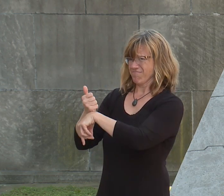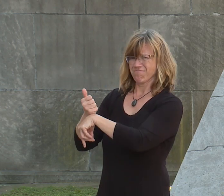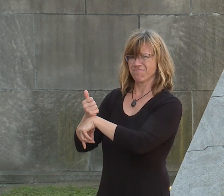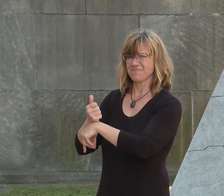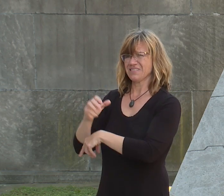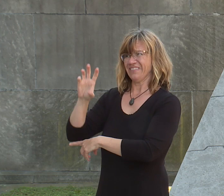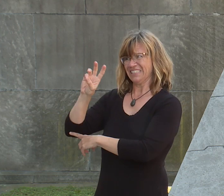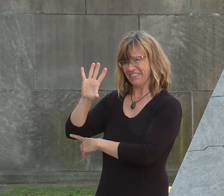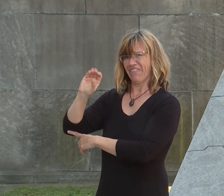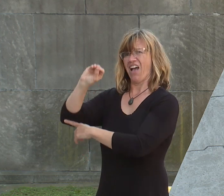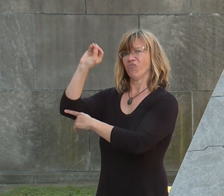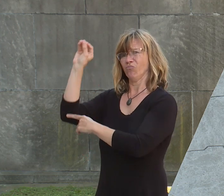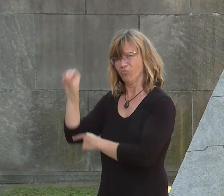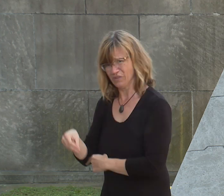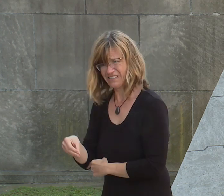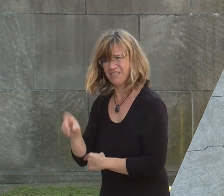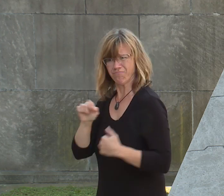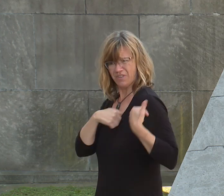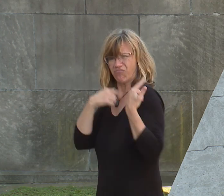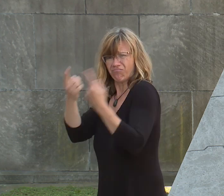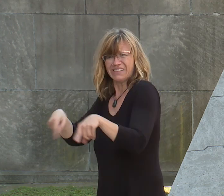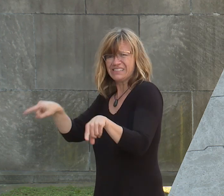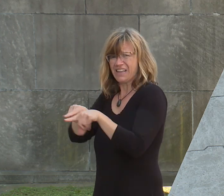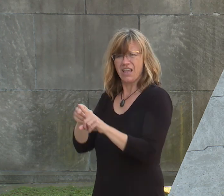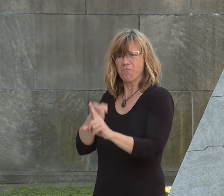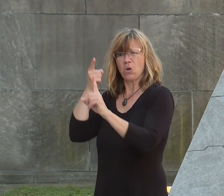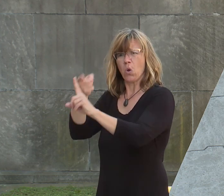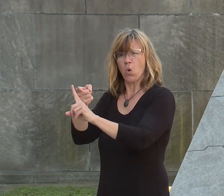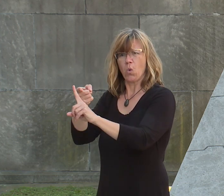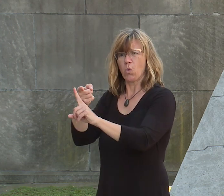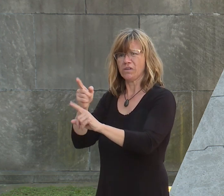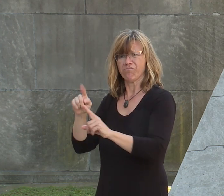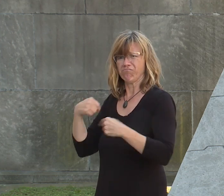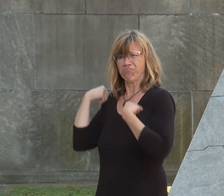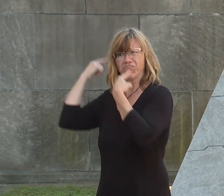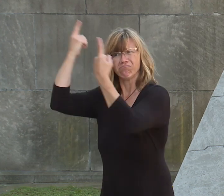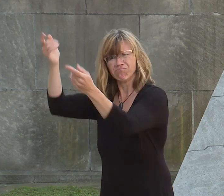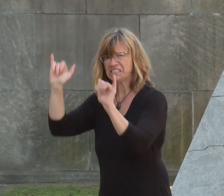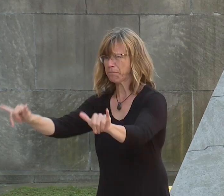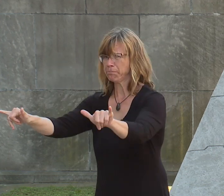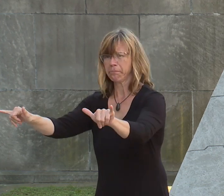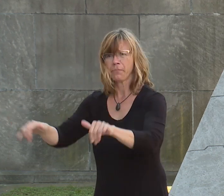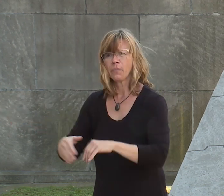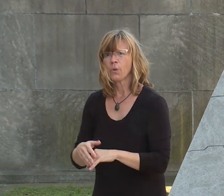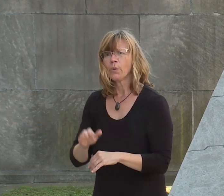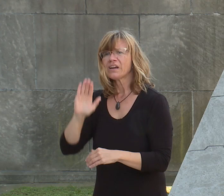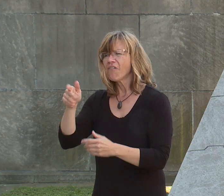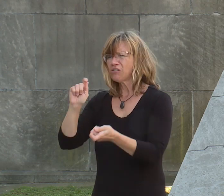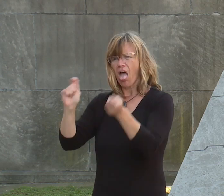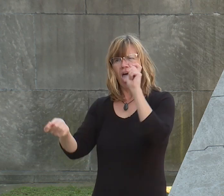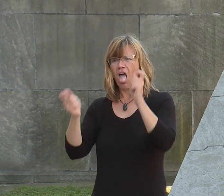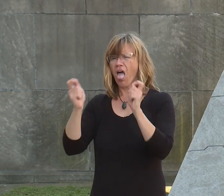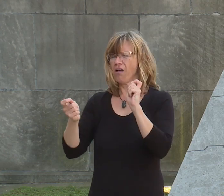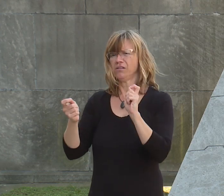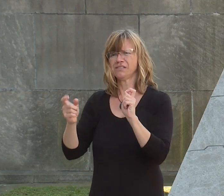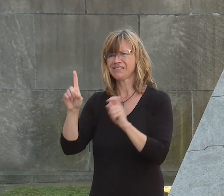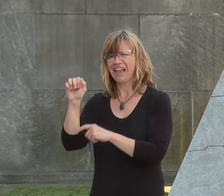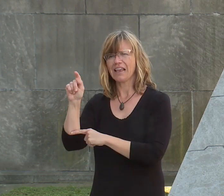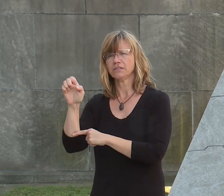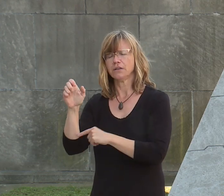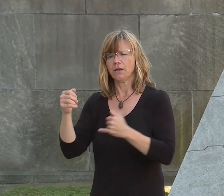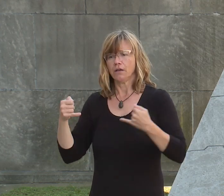of people who get vaccinated that will equal to 65% in the city of Baltimore. We will never move the date. 65% is the date. We're